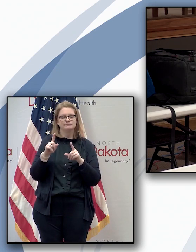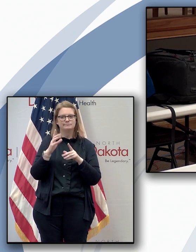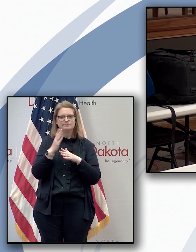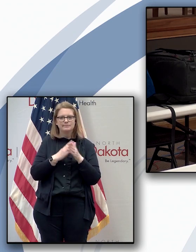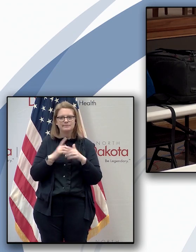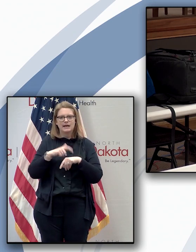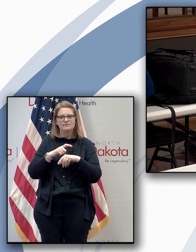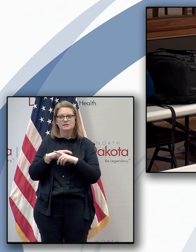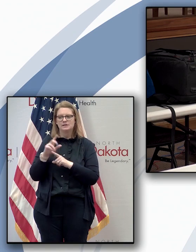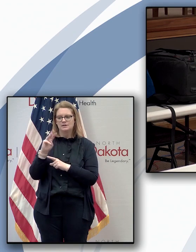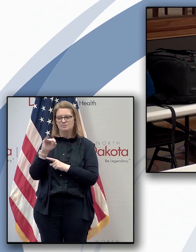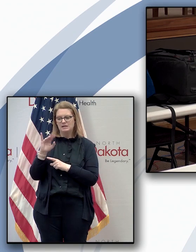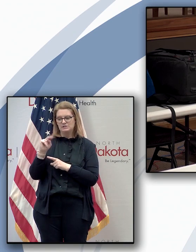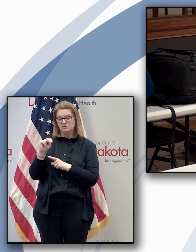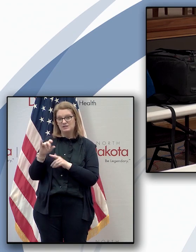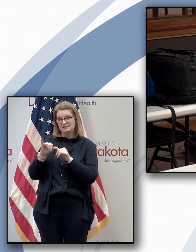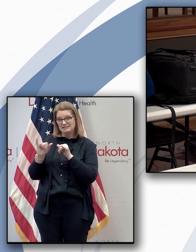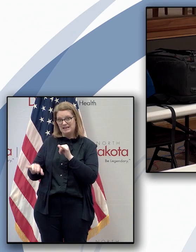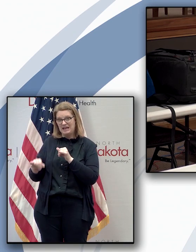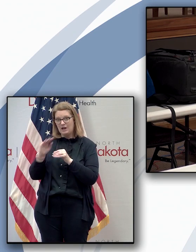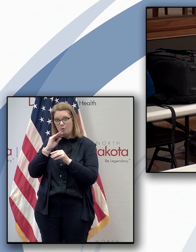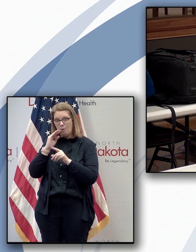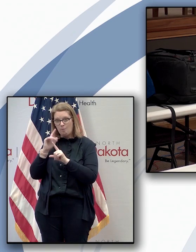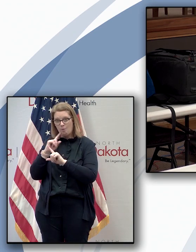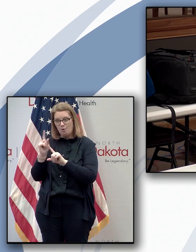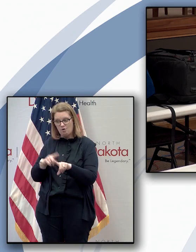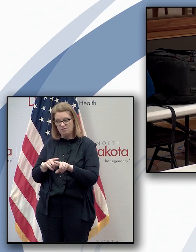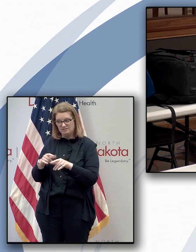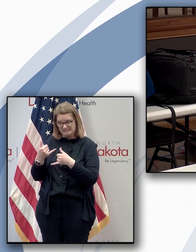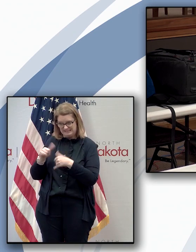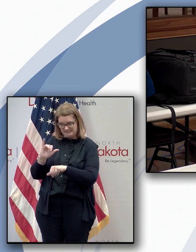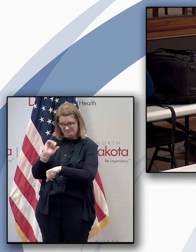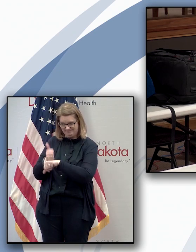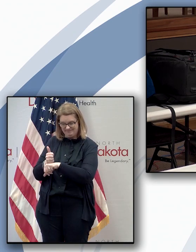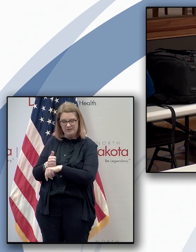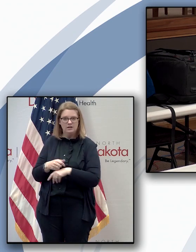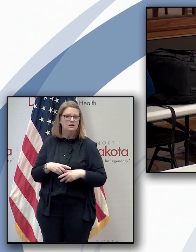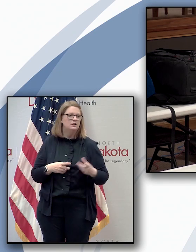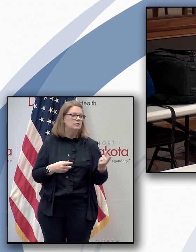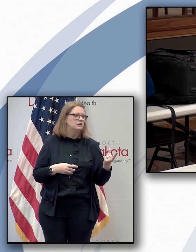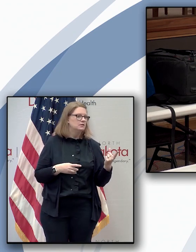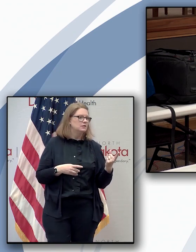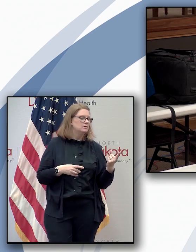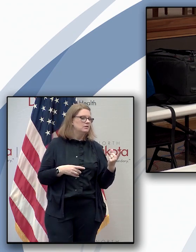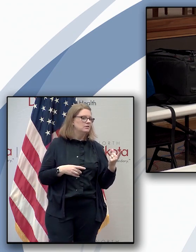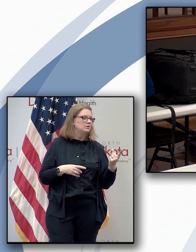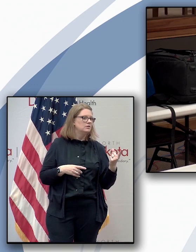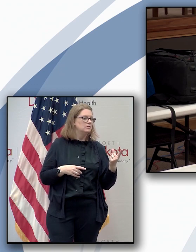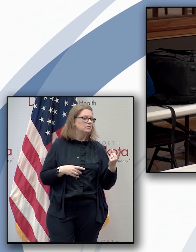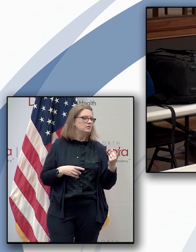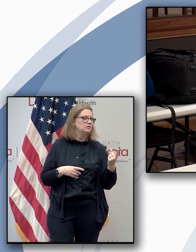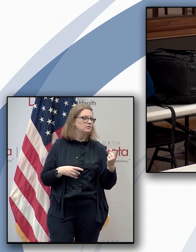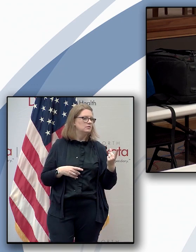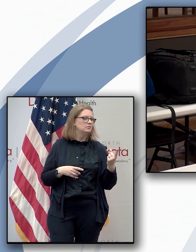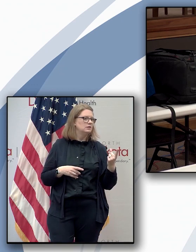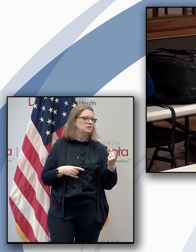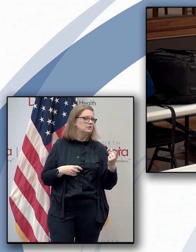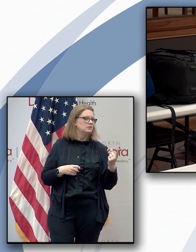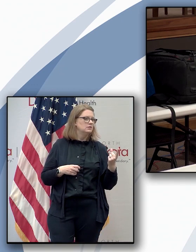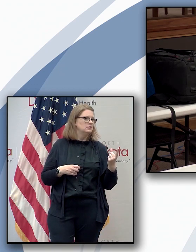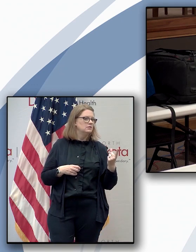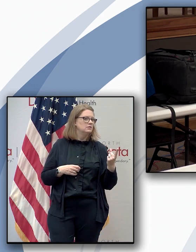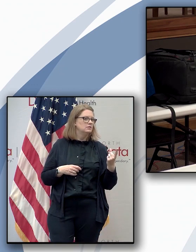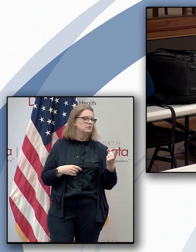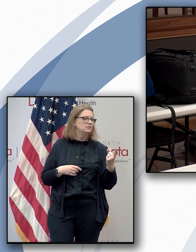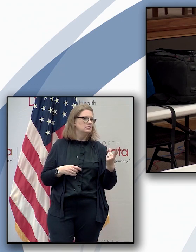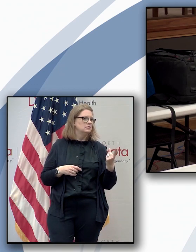that there was a consideration of doing a regional approach with other states kind of doing similar things at similar times. Our neighbors are at